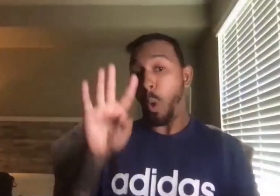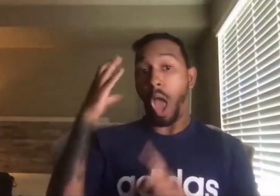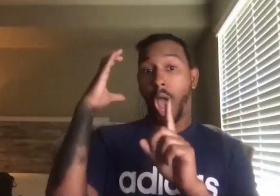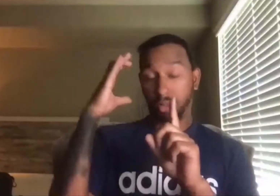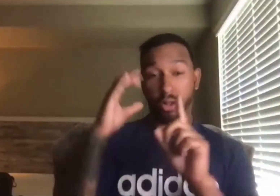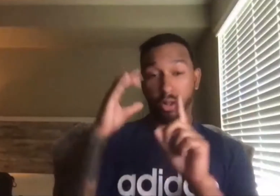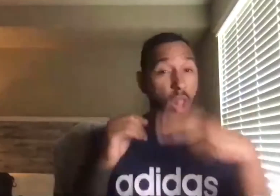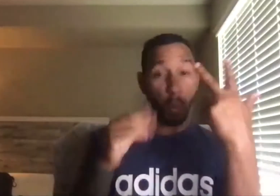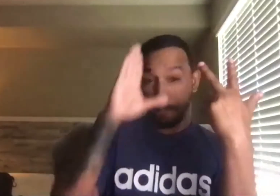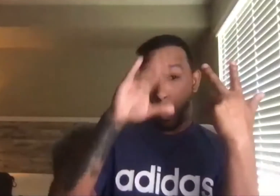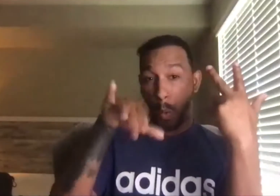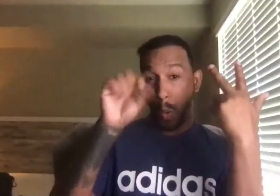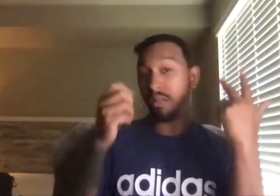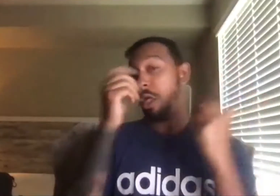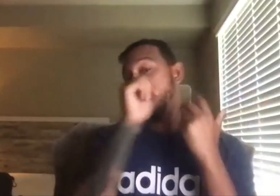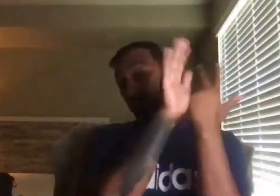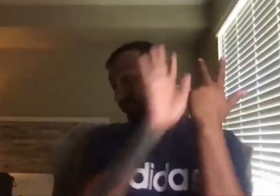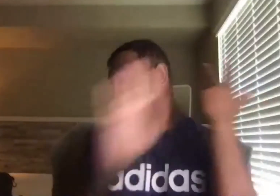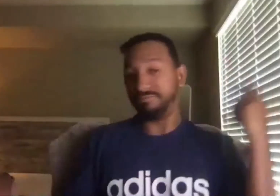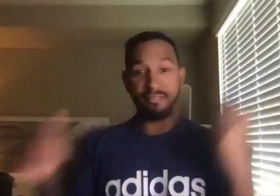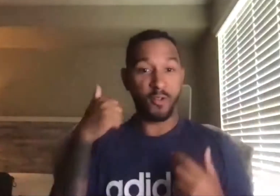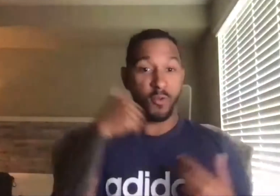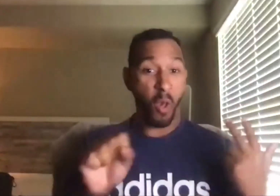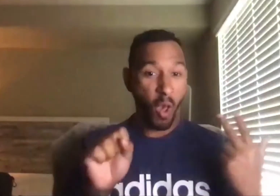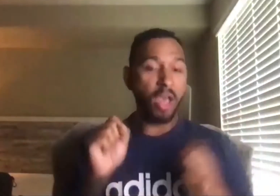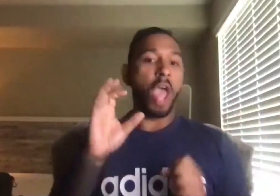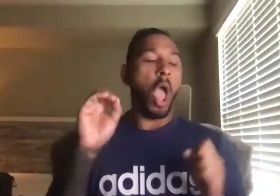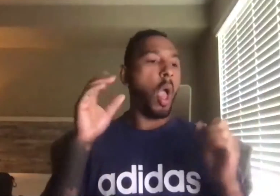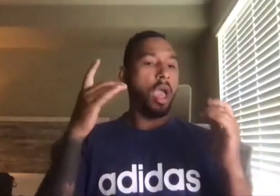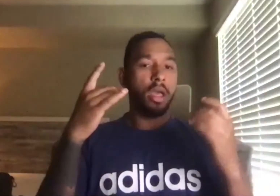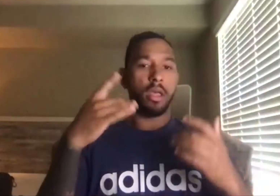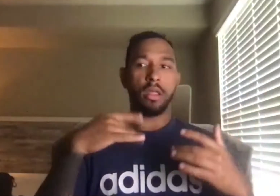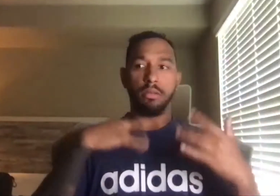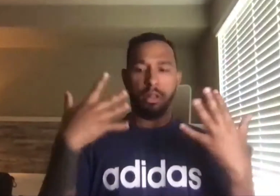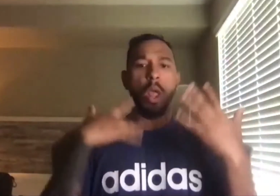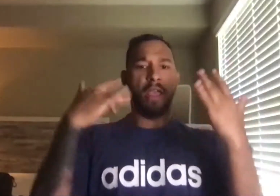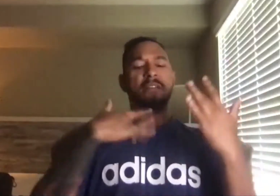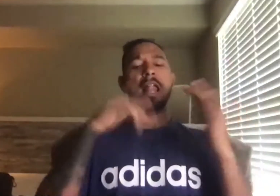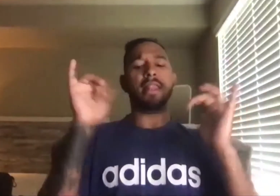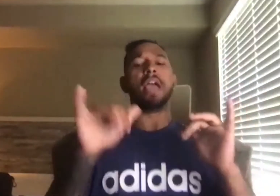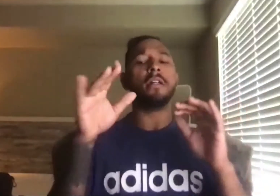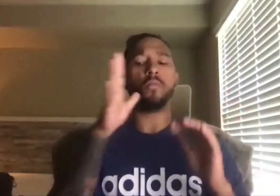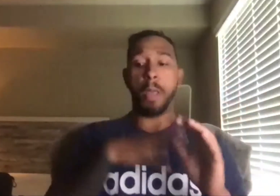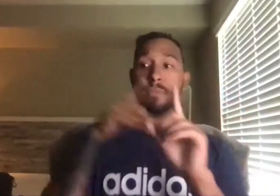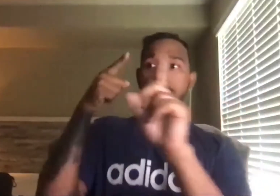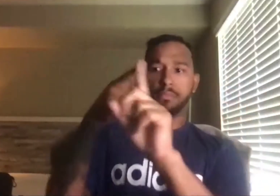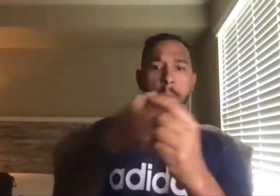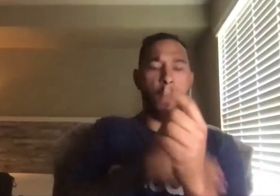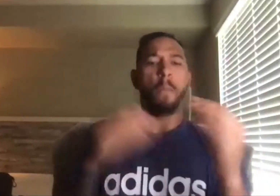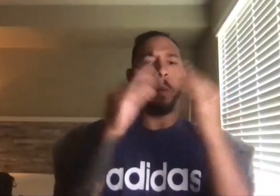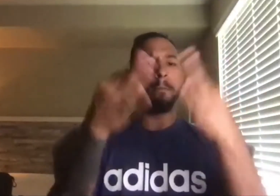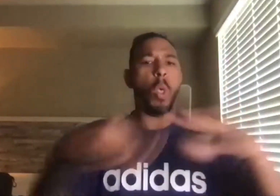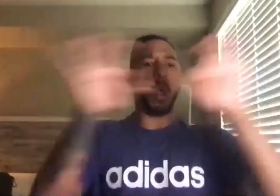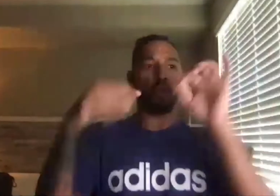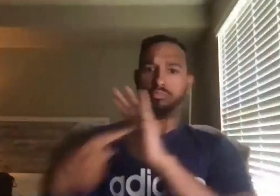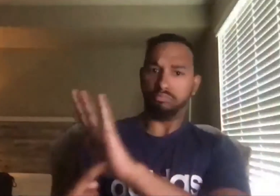oppression that they go through. I titled this piece, Becoming. I wanted the viewer to decide what it meant to